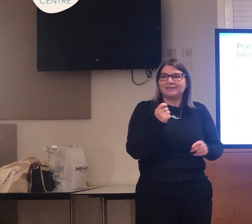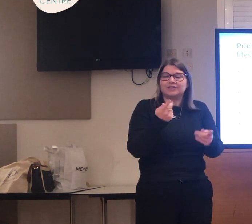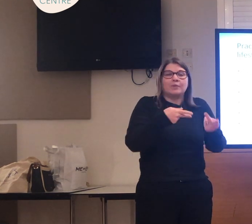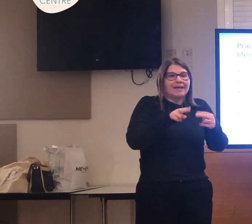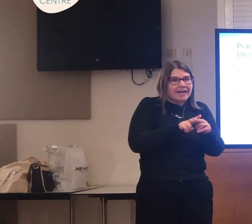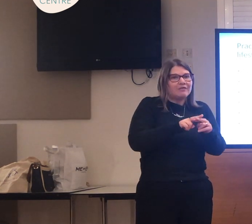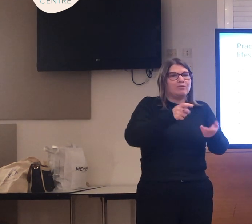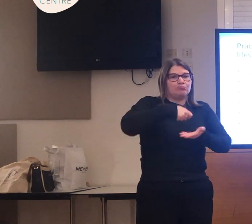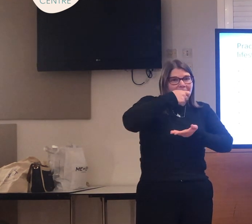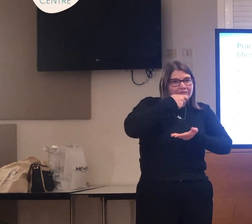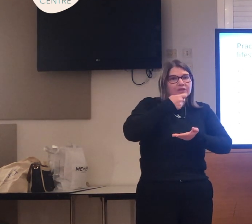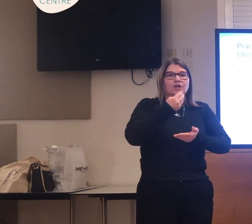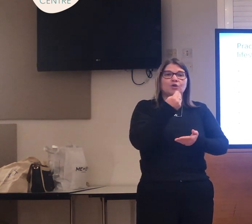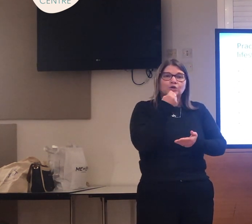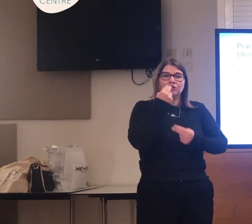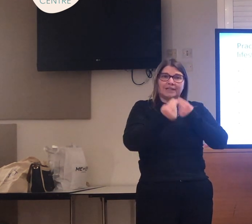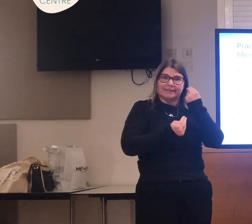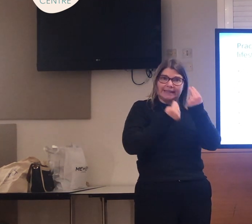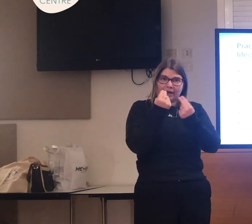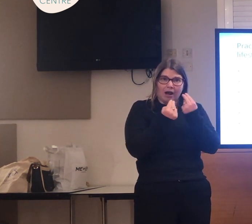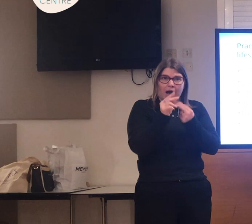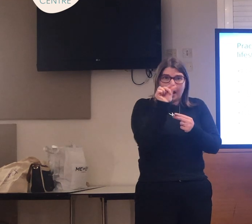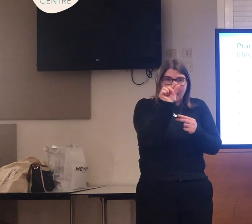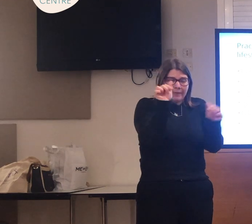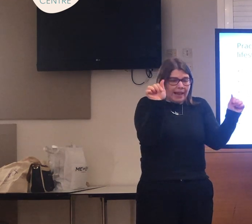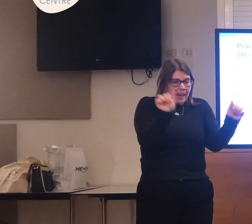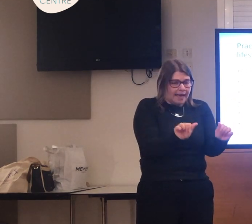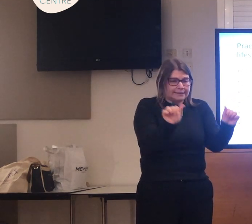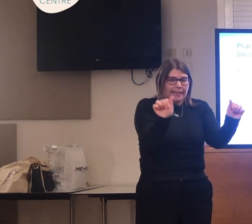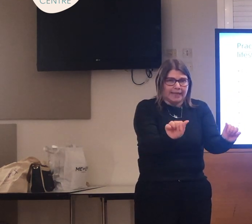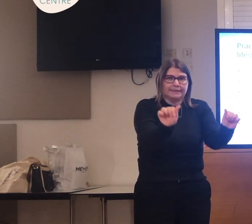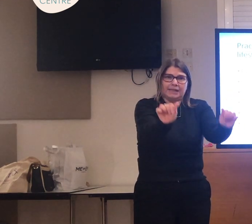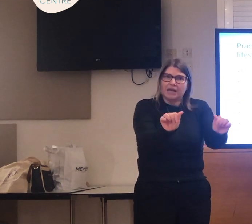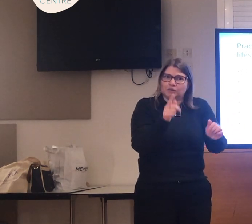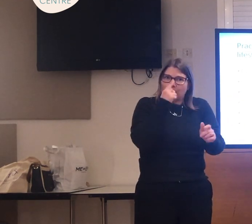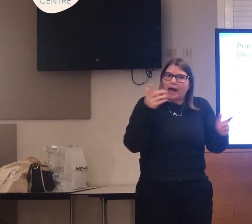that's easy without changing.